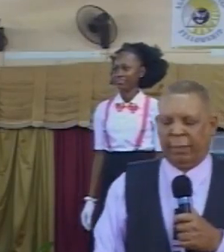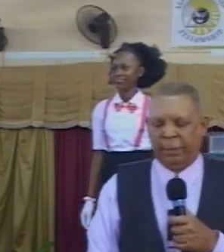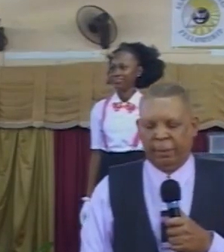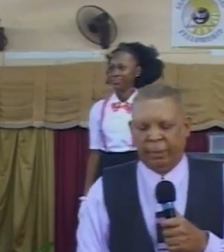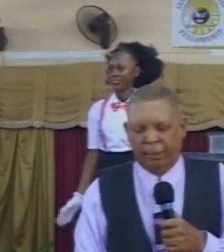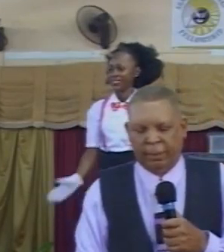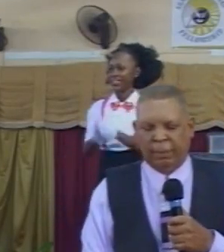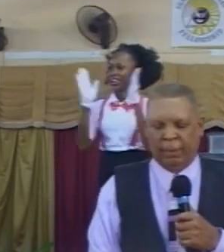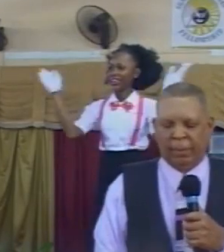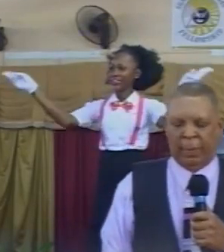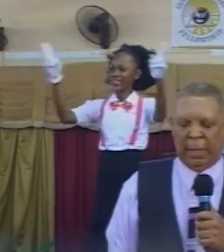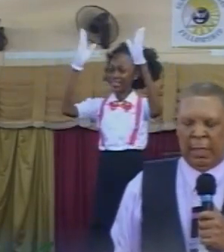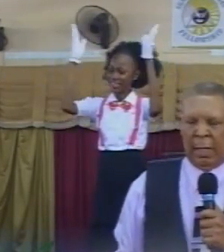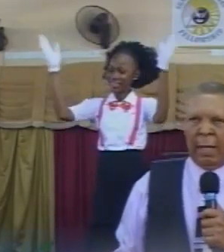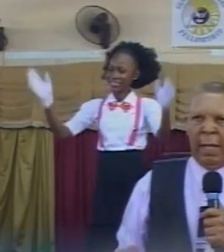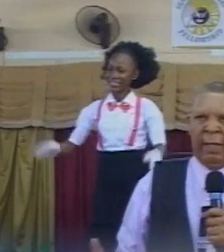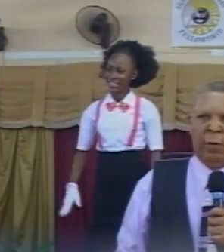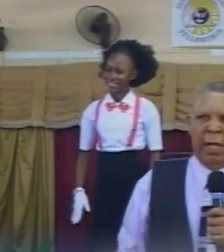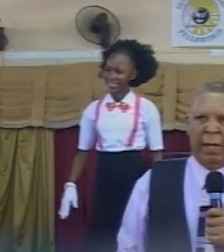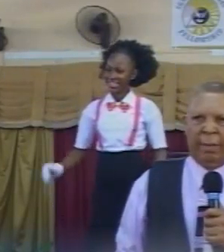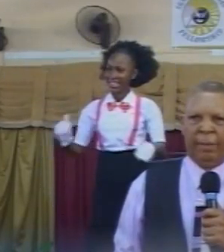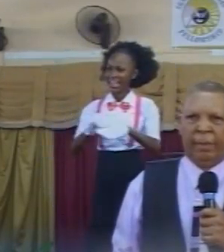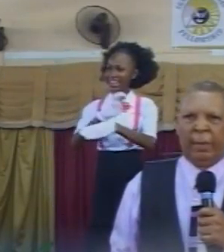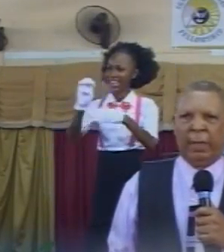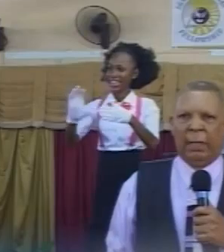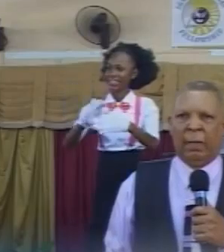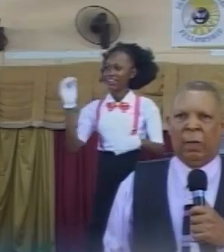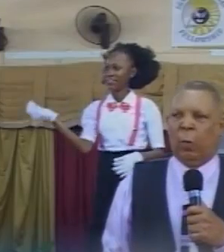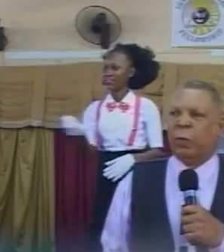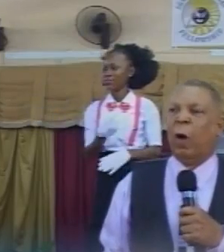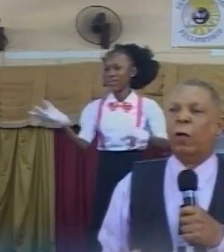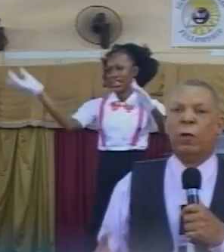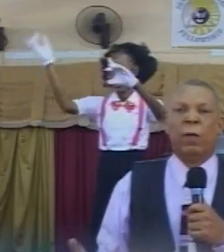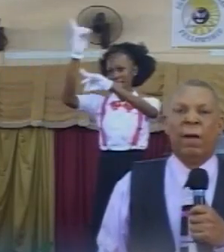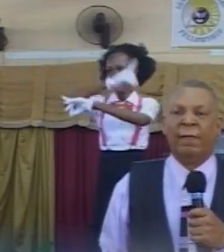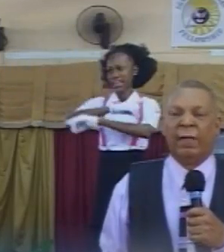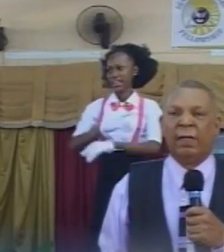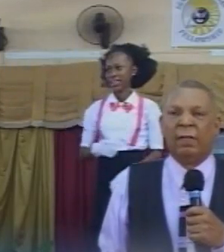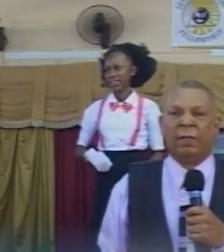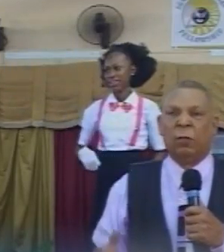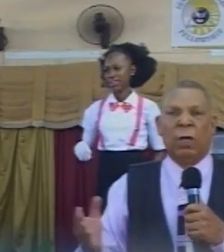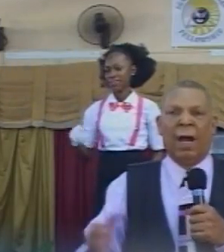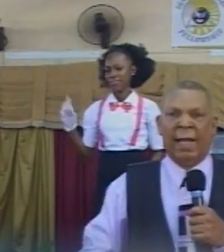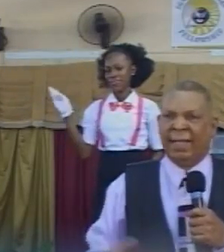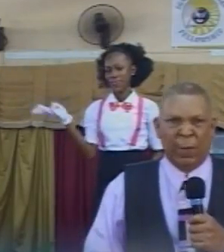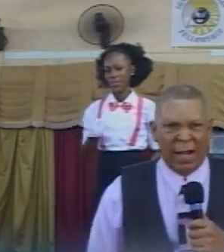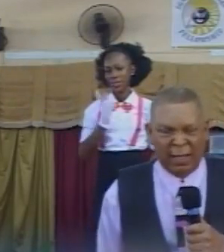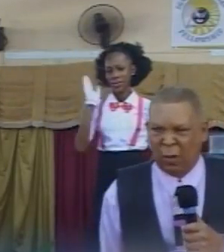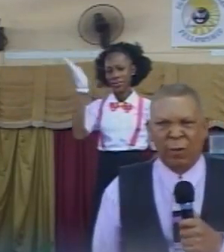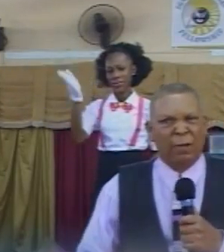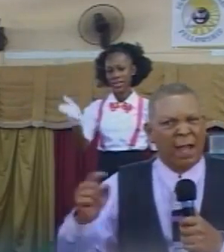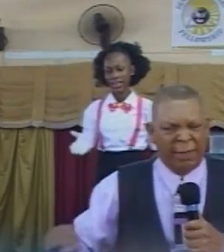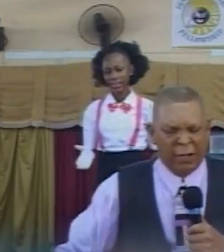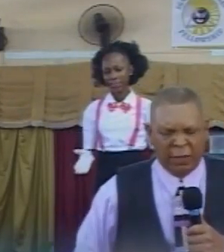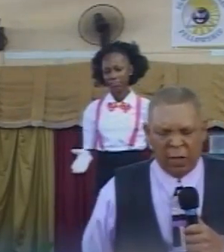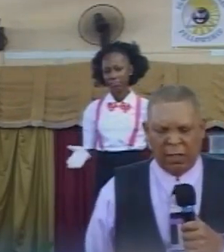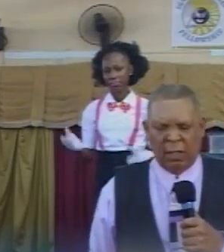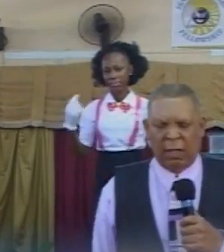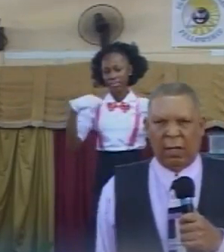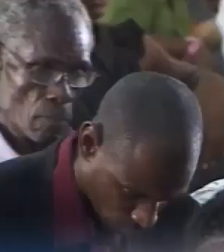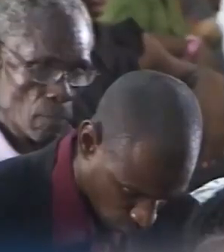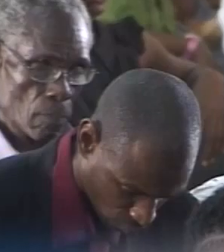Hallelujah. At the end of our day, which we're all going to arrive at, sooner or later, we're all going to arrive there,